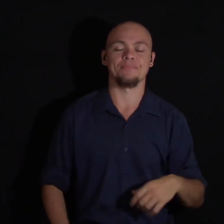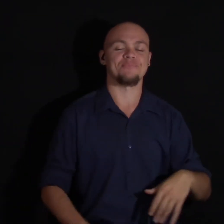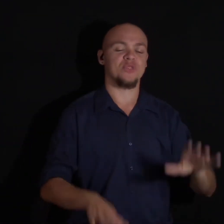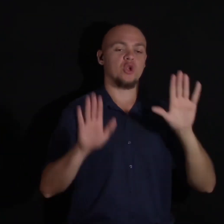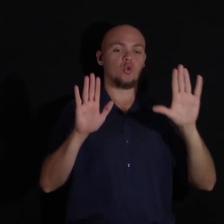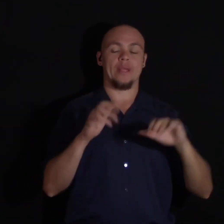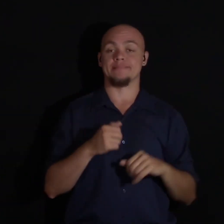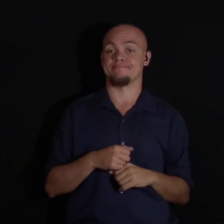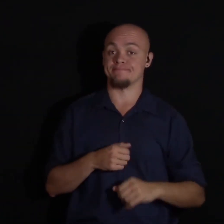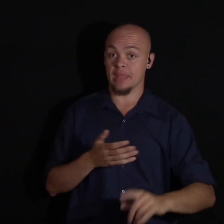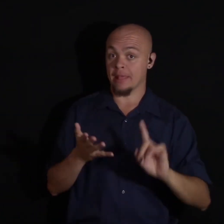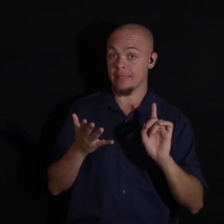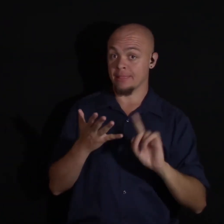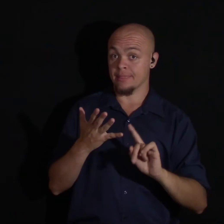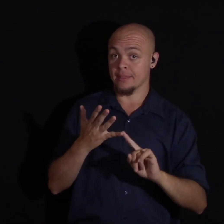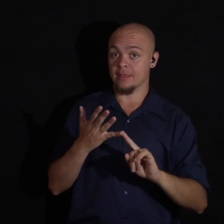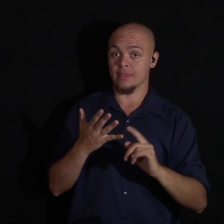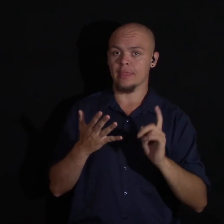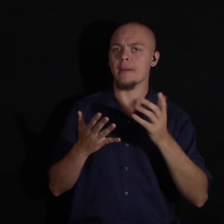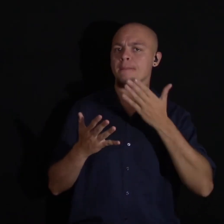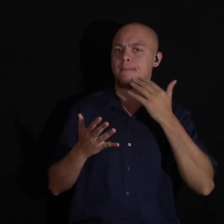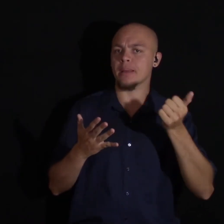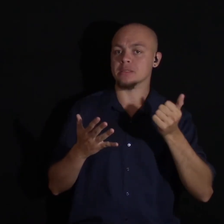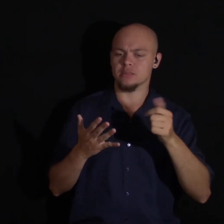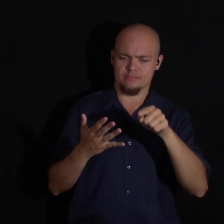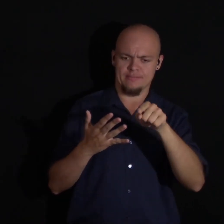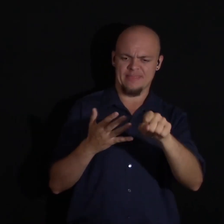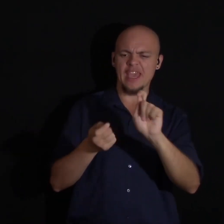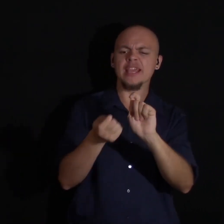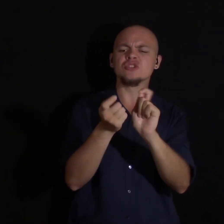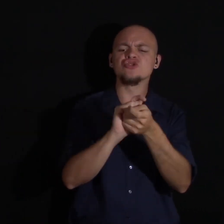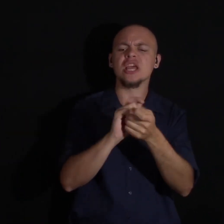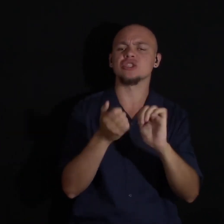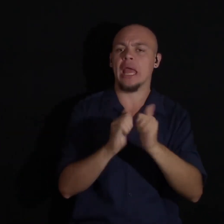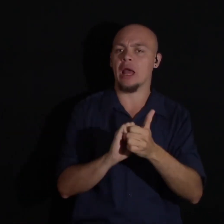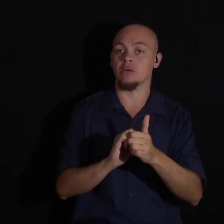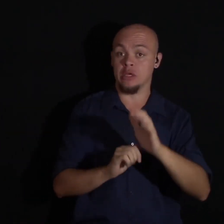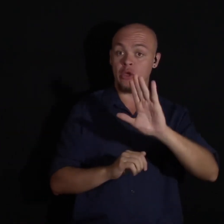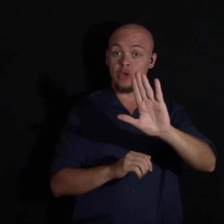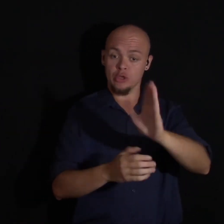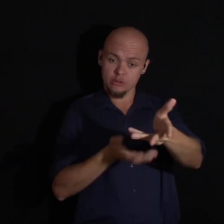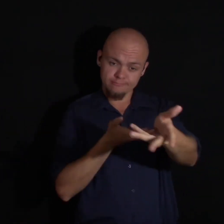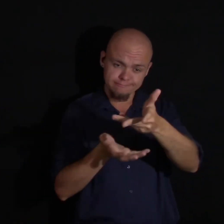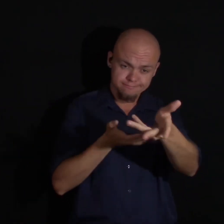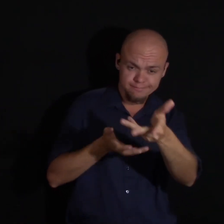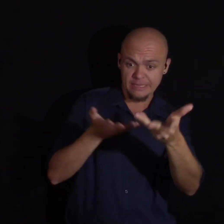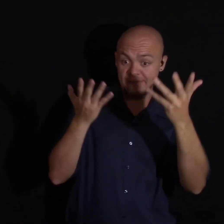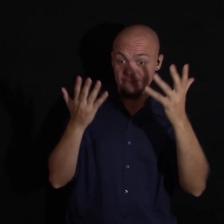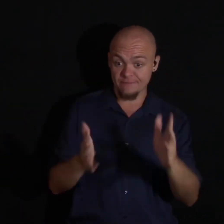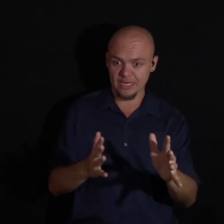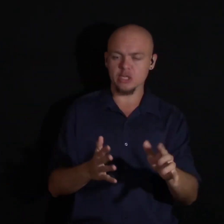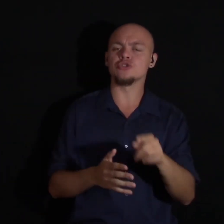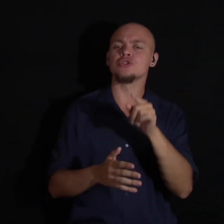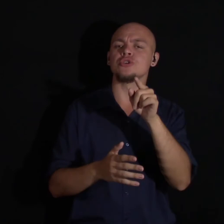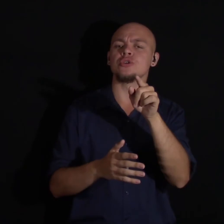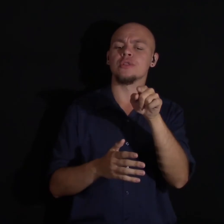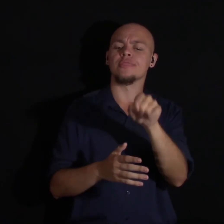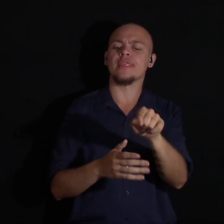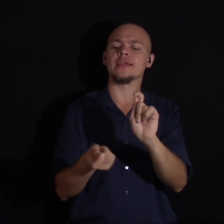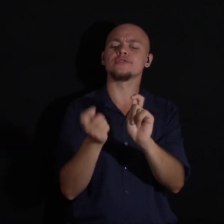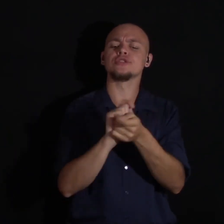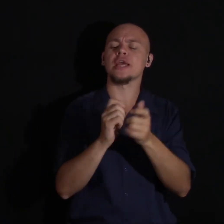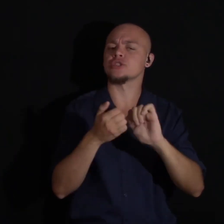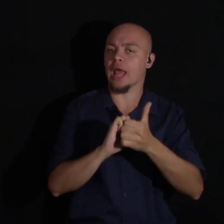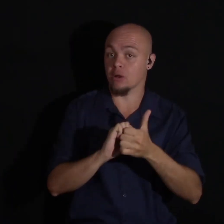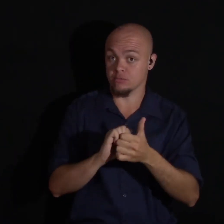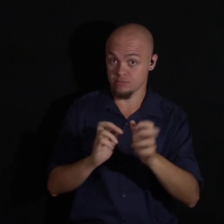Fantastic. Now, this is the best one. How do they change? How do they change or transform as a result of what you give them?